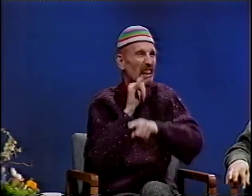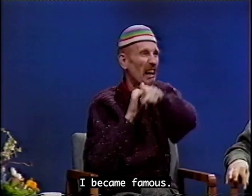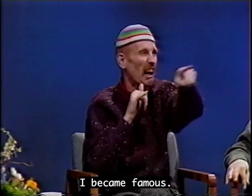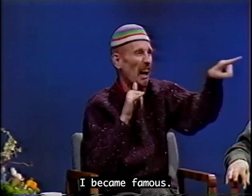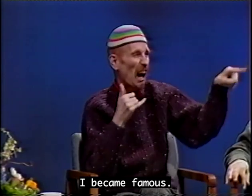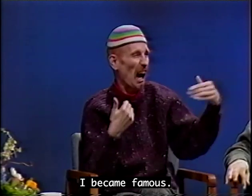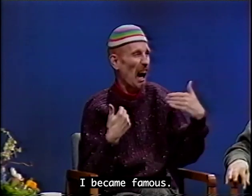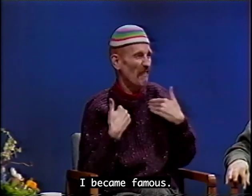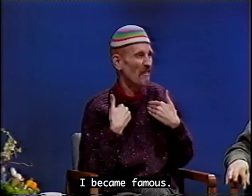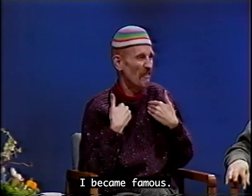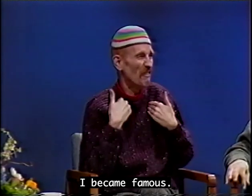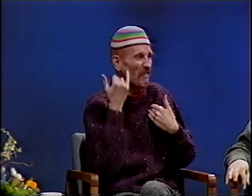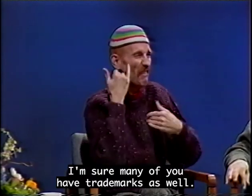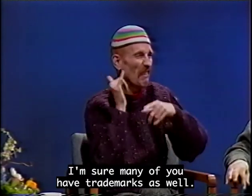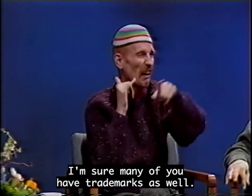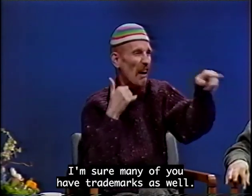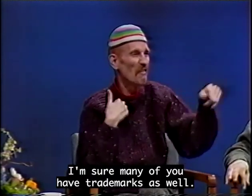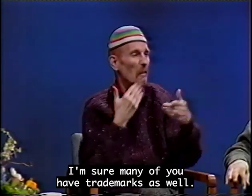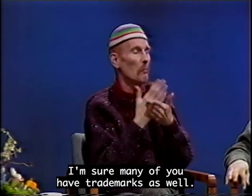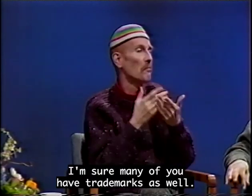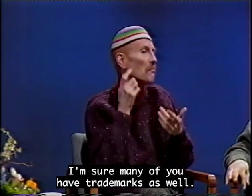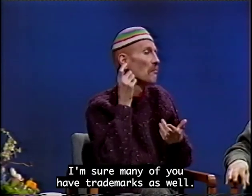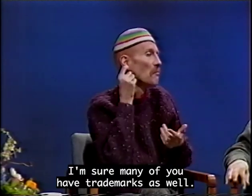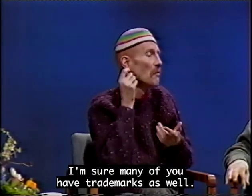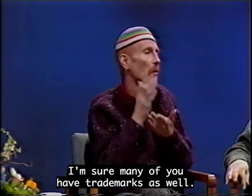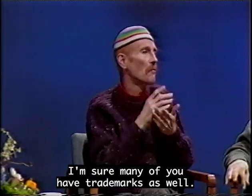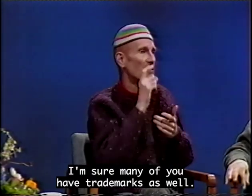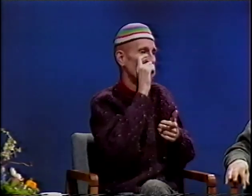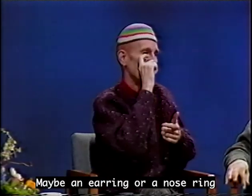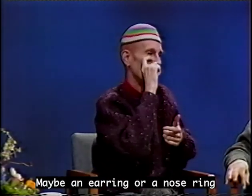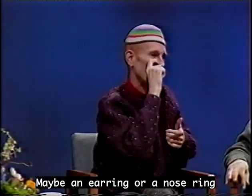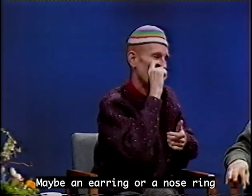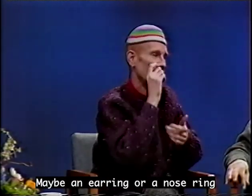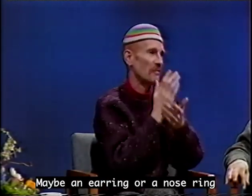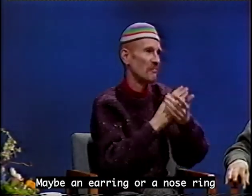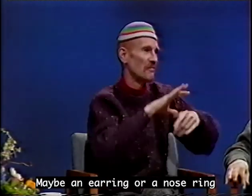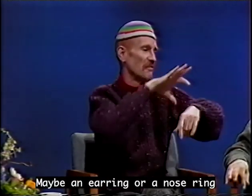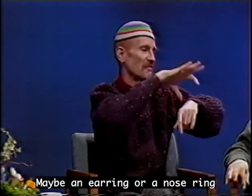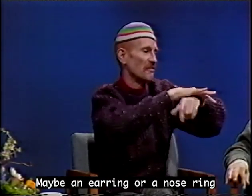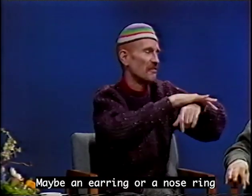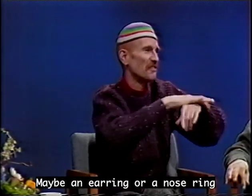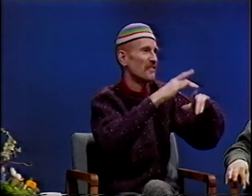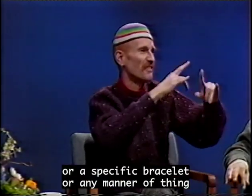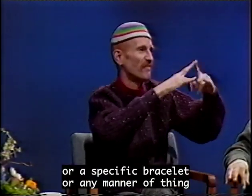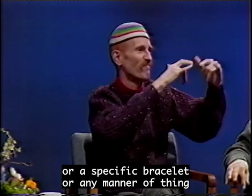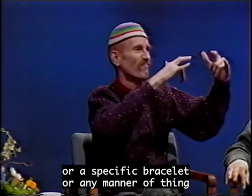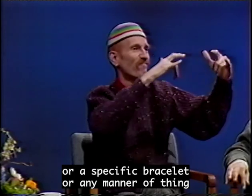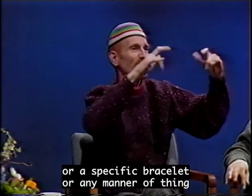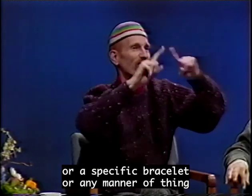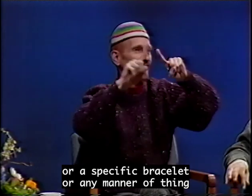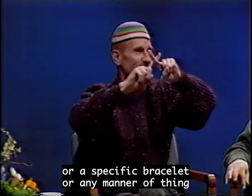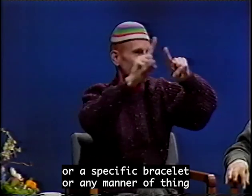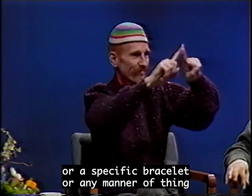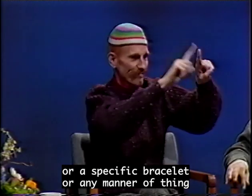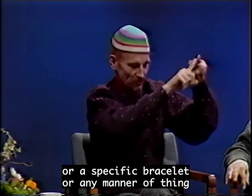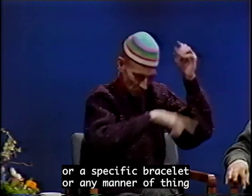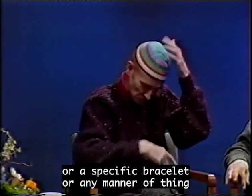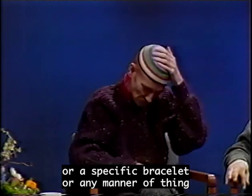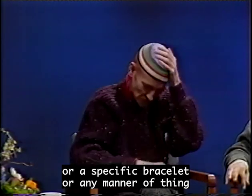I became famous. I'm sure many of you have trademarks as well. Maybe an earring, or a nose ring, or a specific bracelet, or any